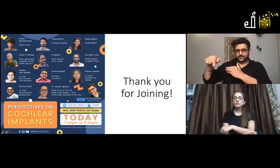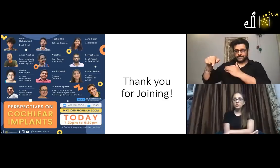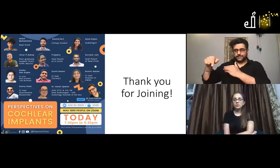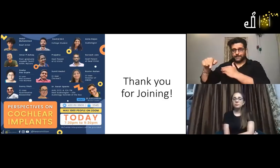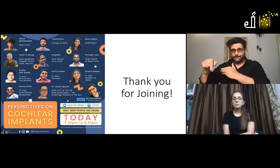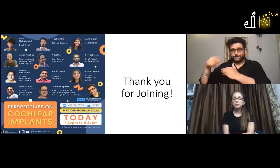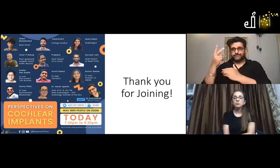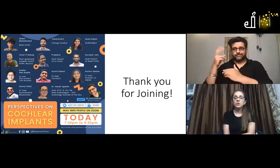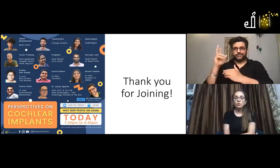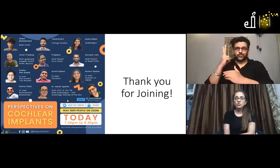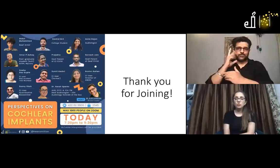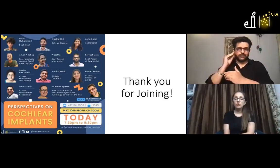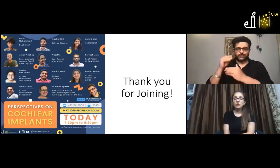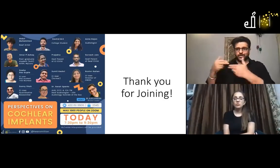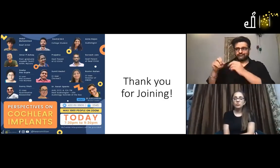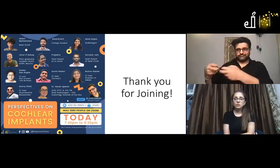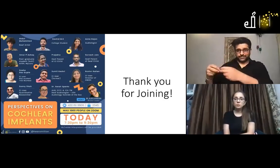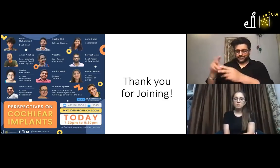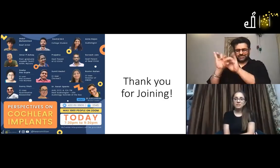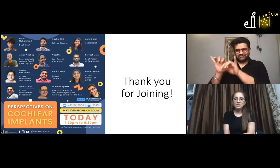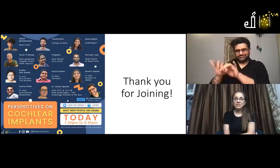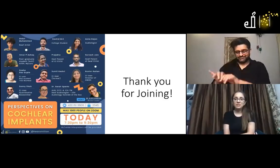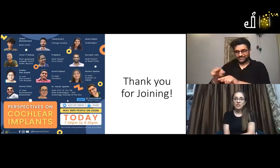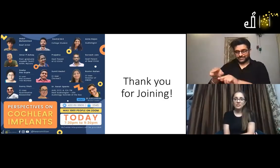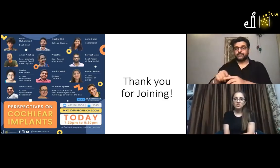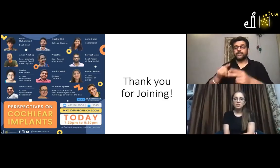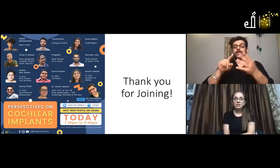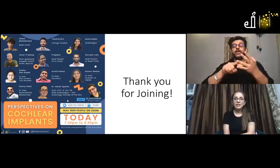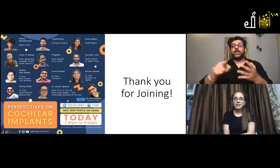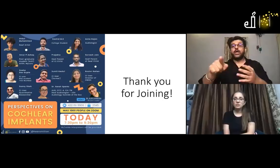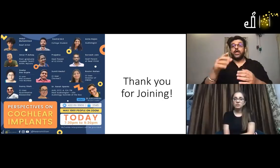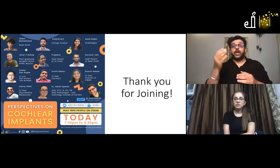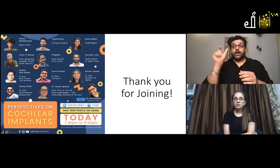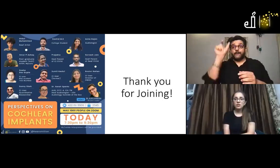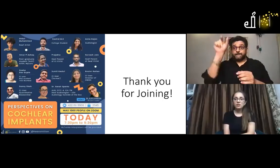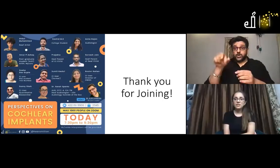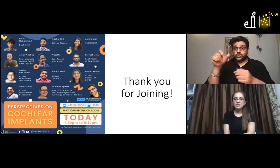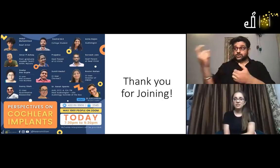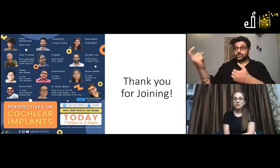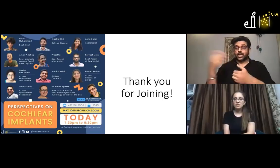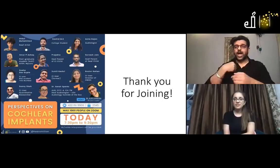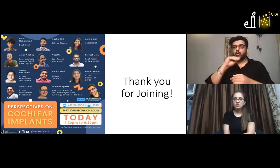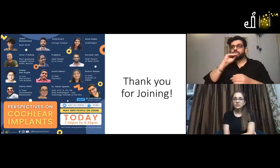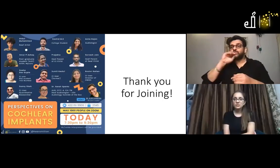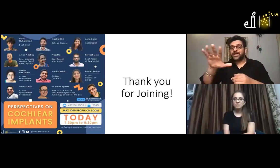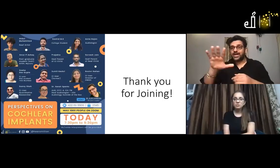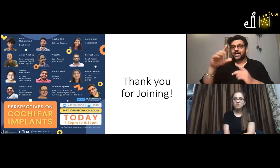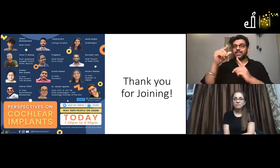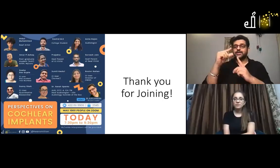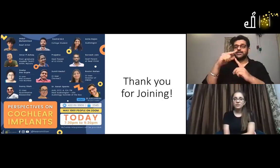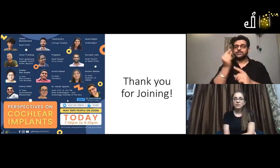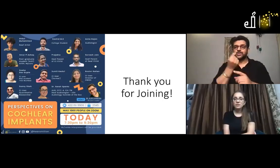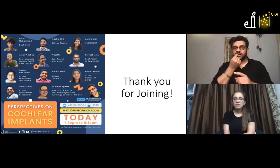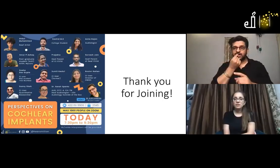there are two hearing people who are also going to be maintaining the chat and sending in the correct transcript.